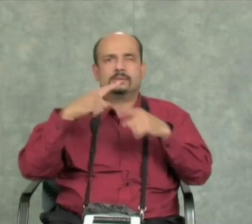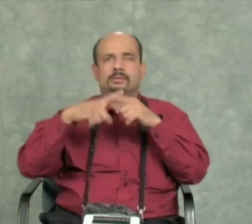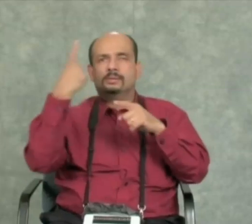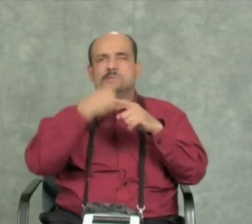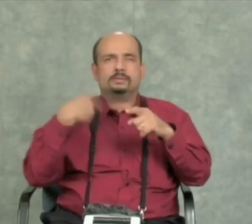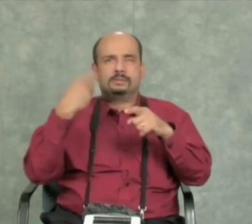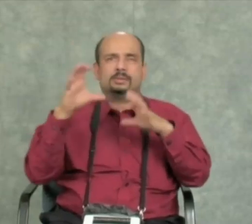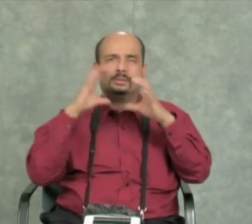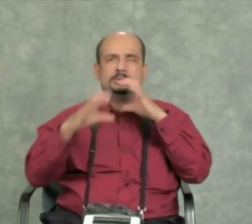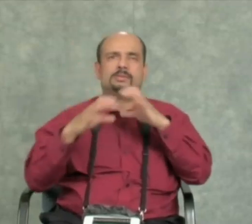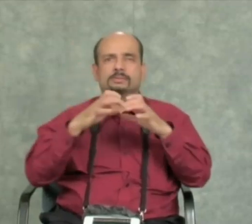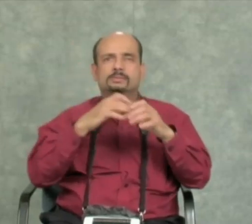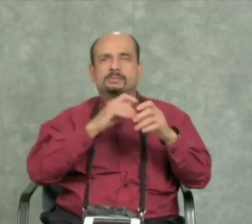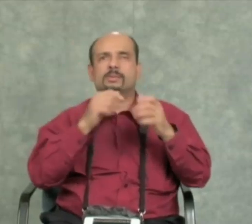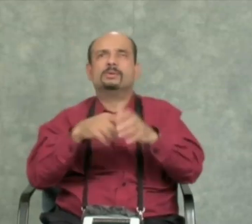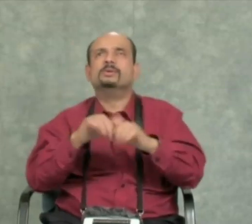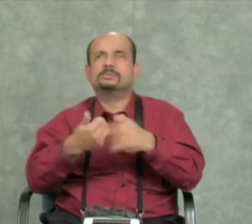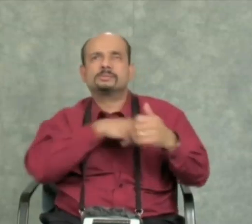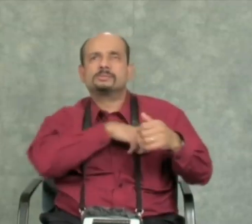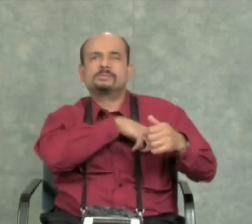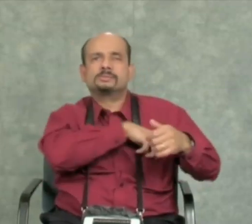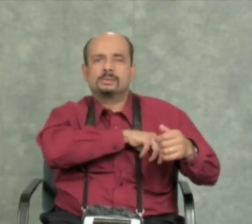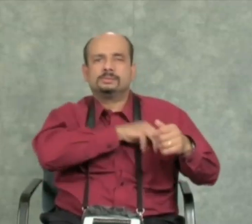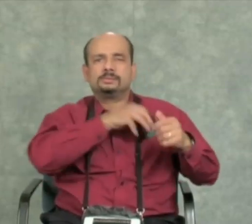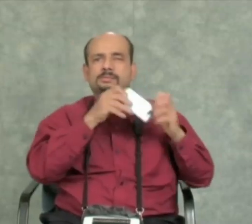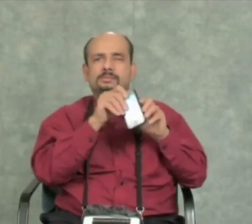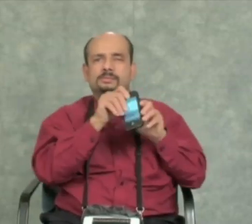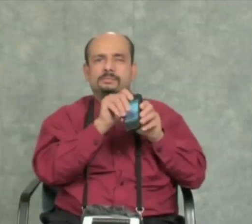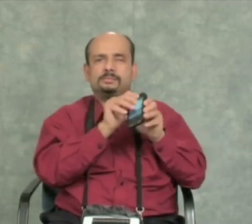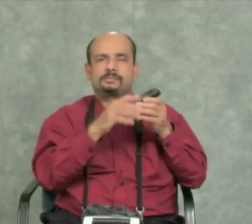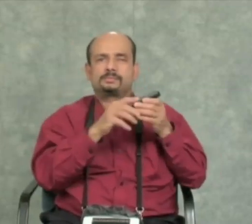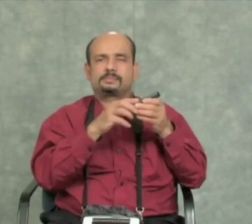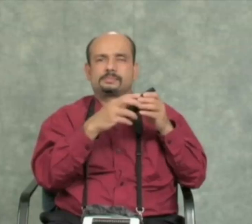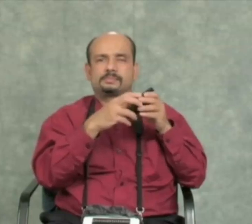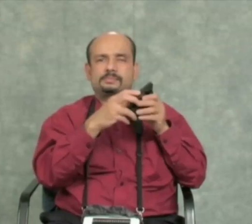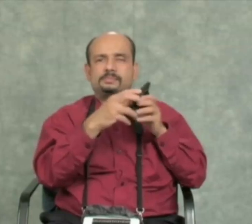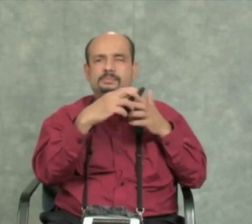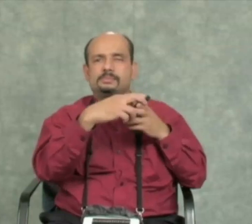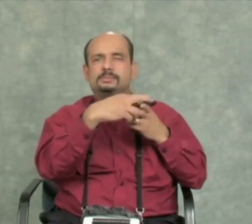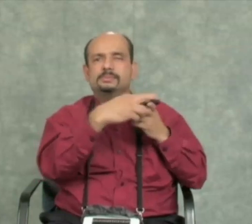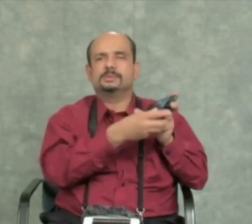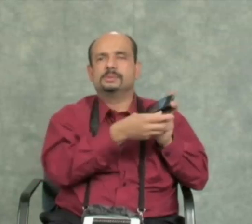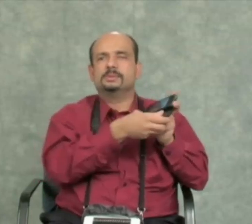functions. The first one is face communication. I'll show you what that looks like.